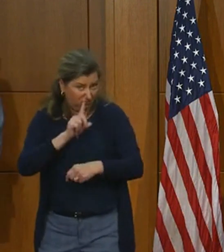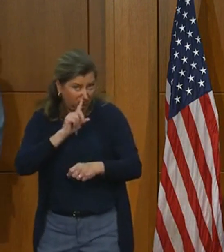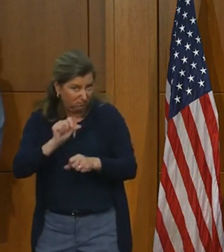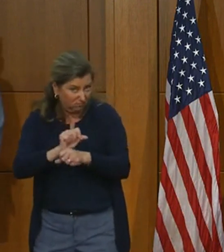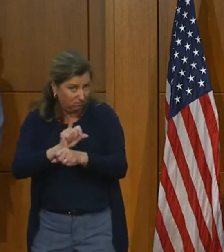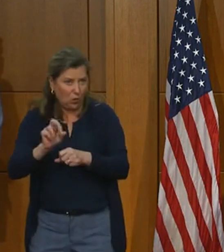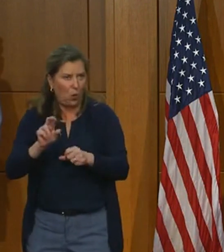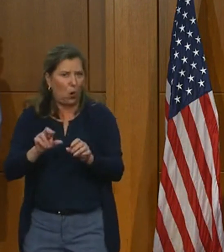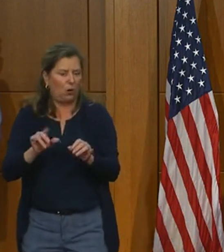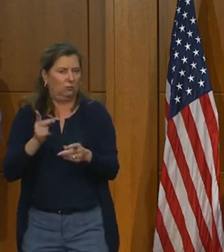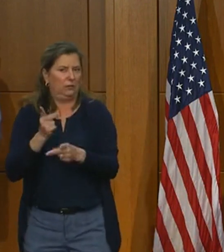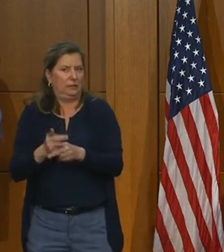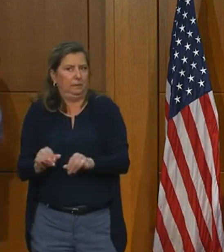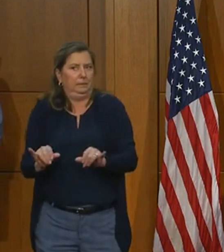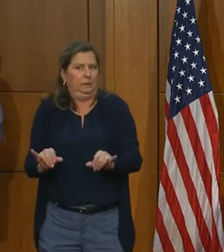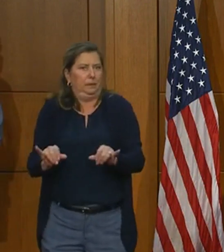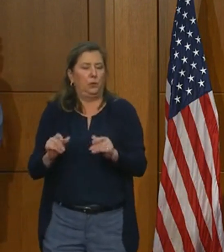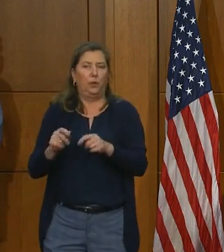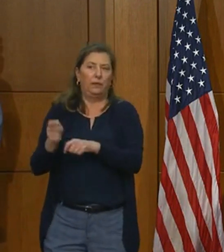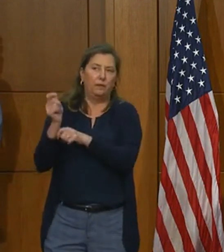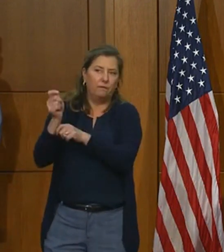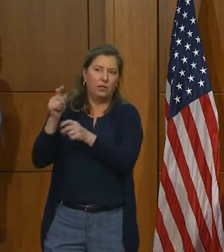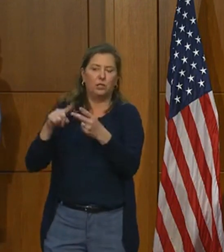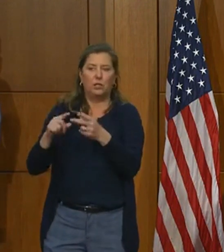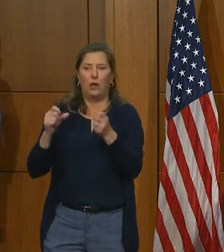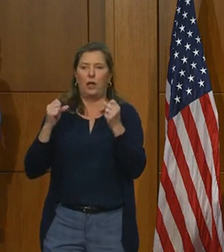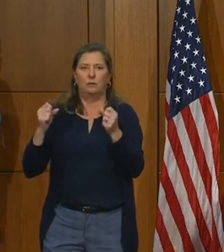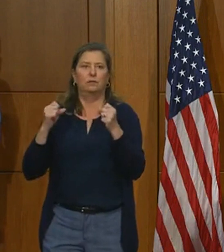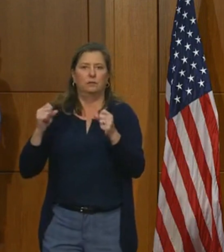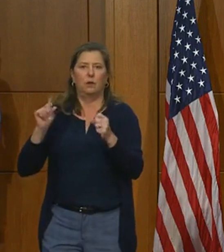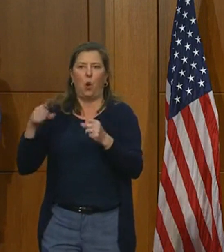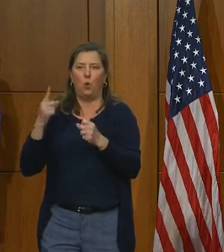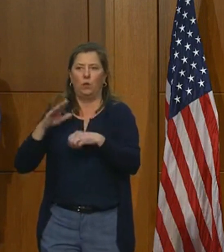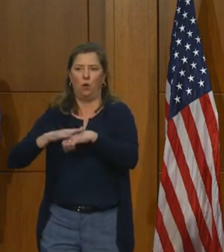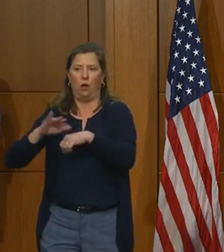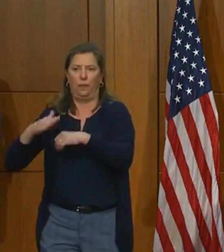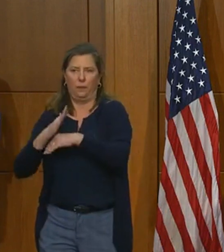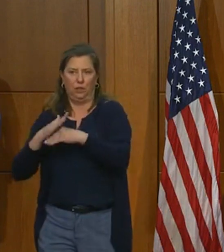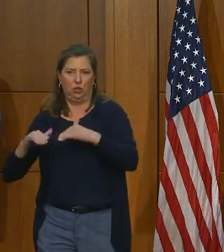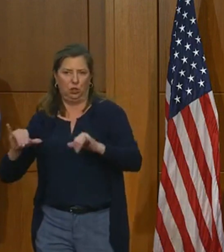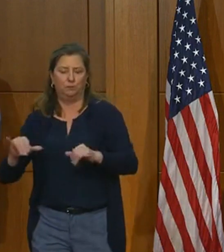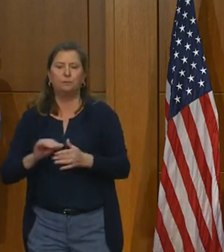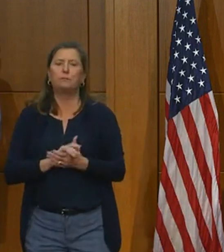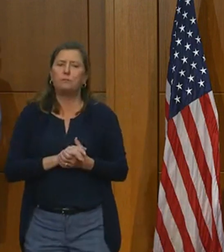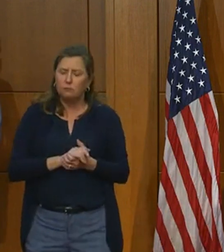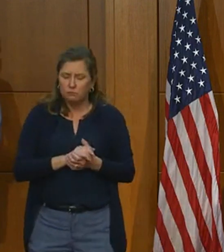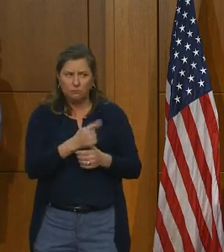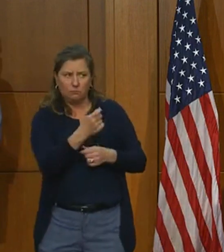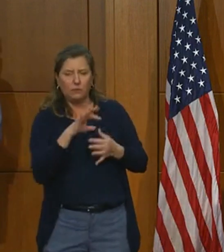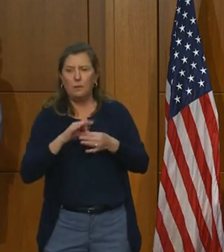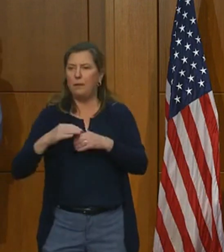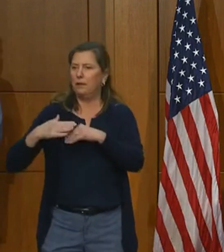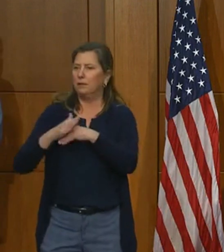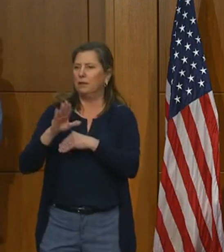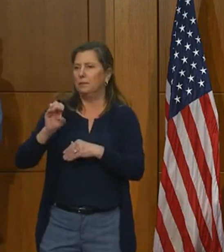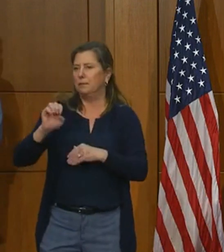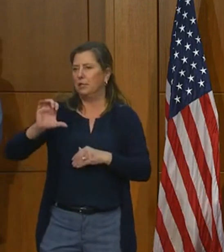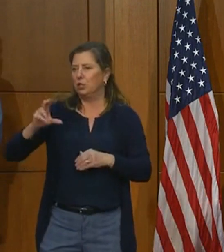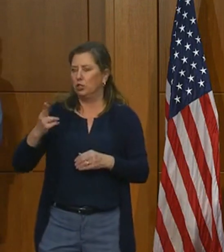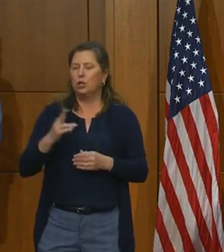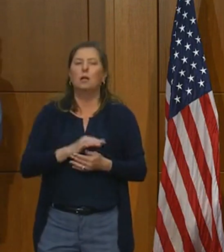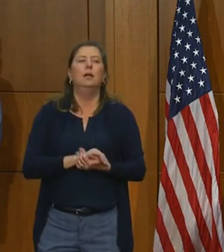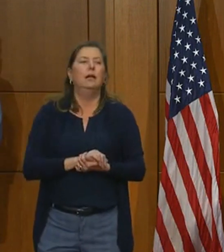at the fitness and fishing only exemptions? The question is, what about our beaches? And we